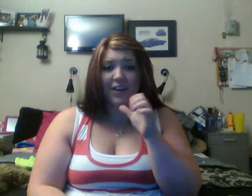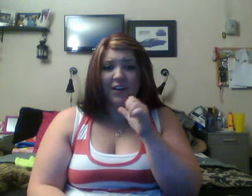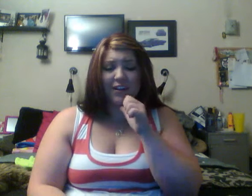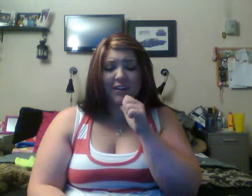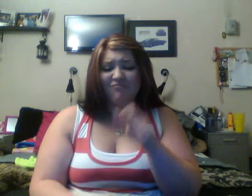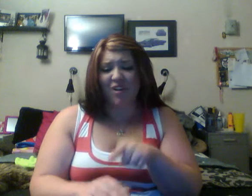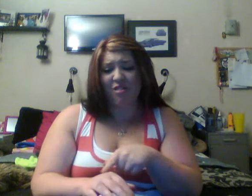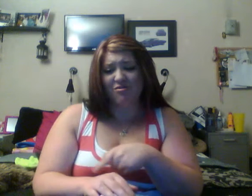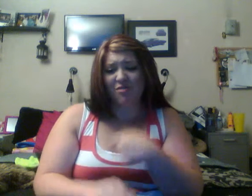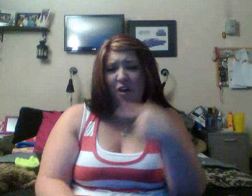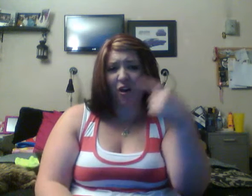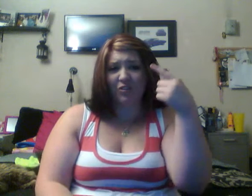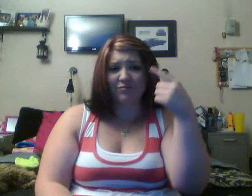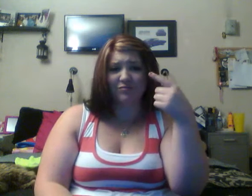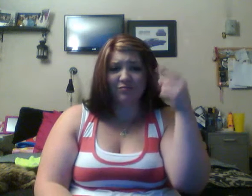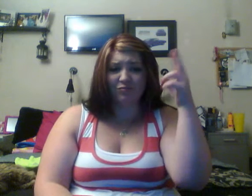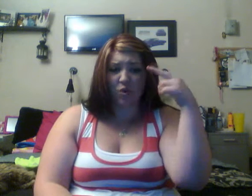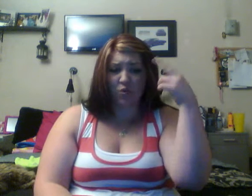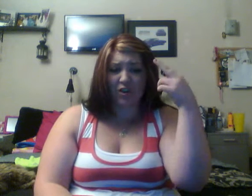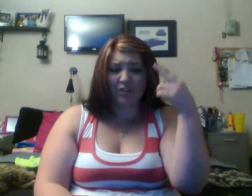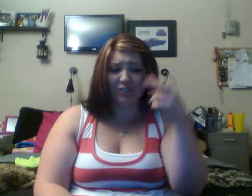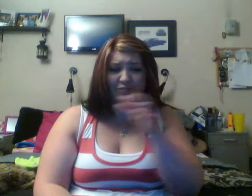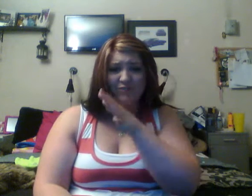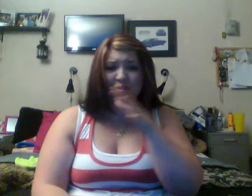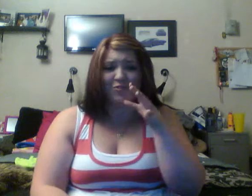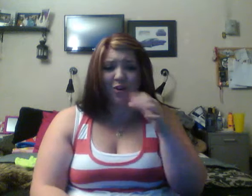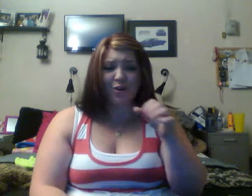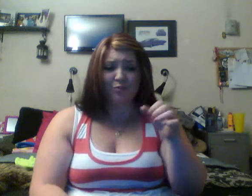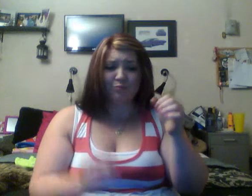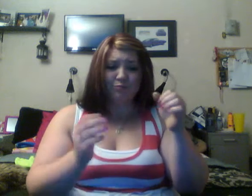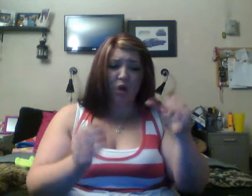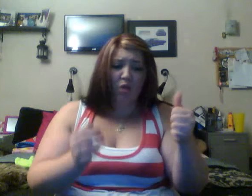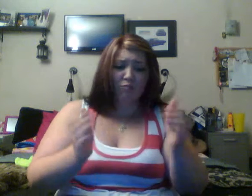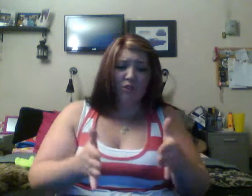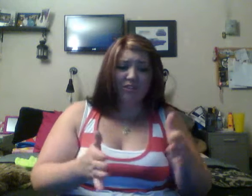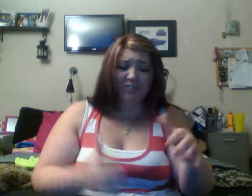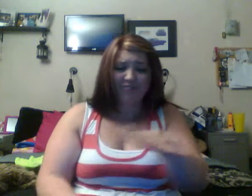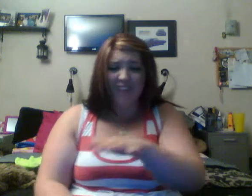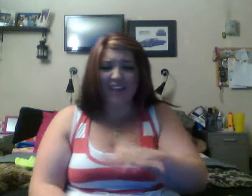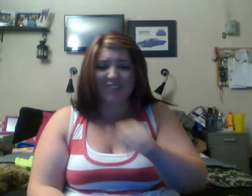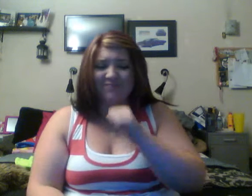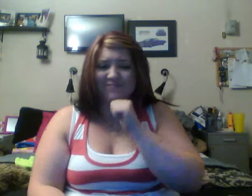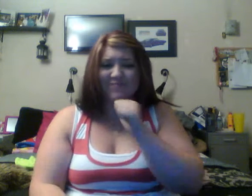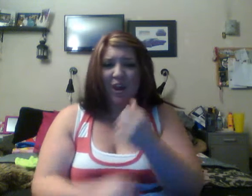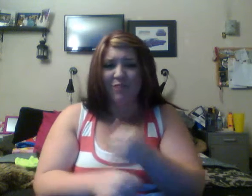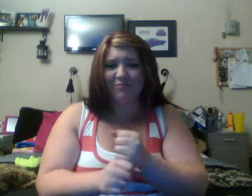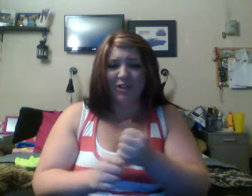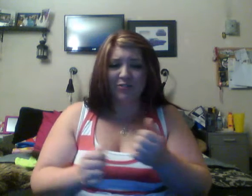that if you farmed someone else's land, you were not going to make a very good living. John had bigger ambitions. Lucky